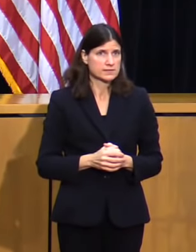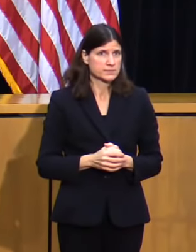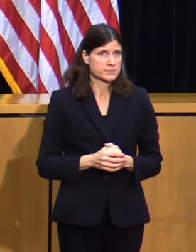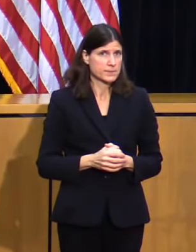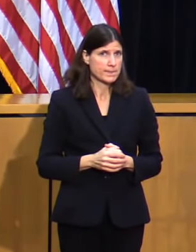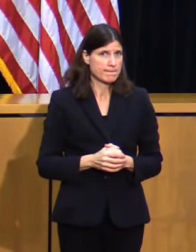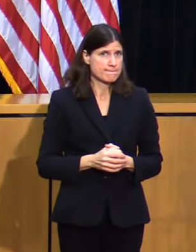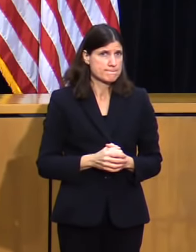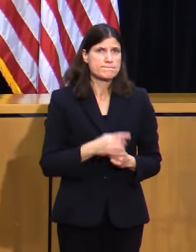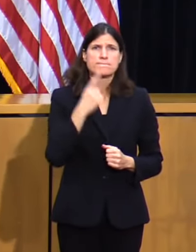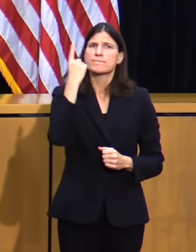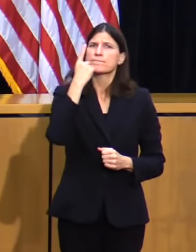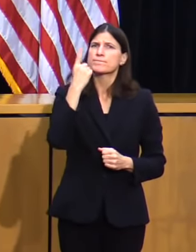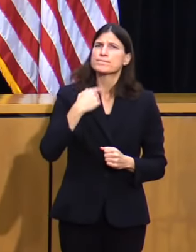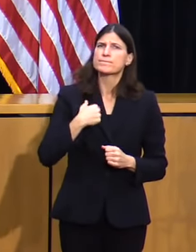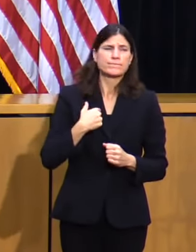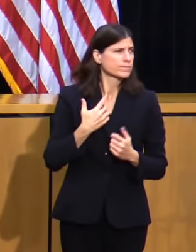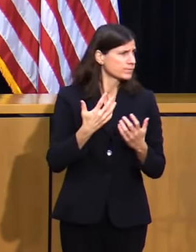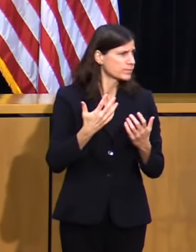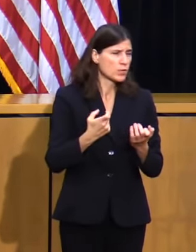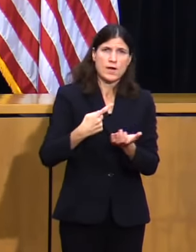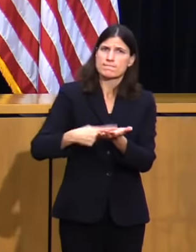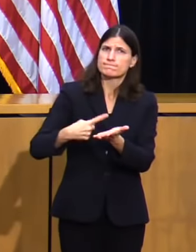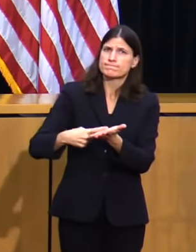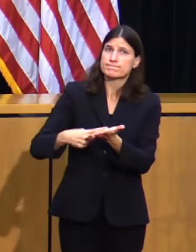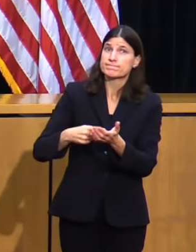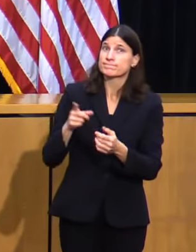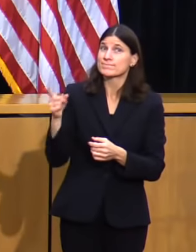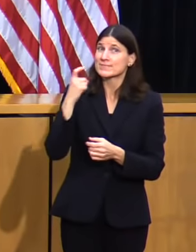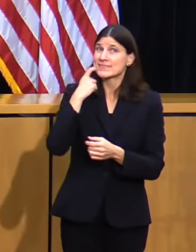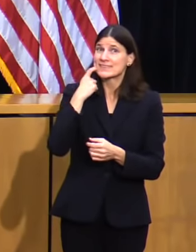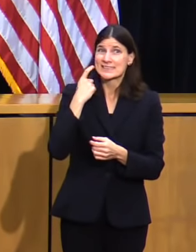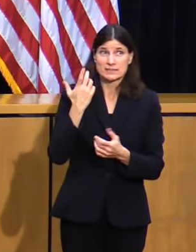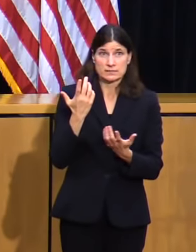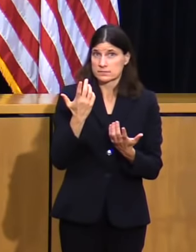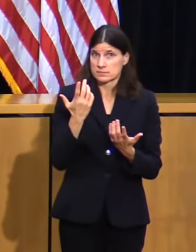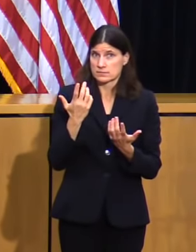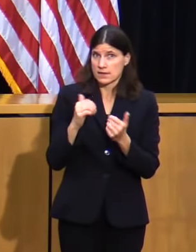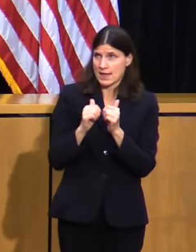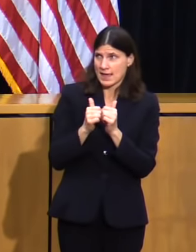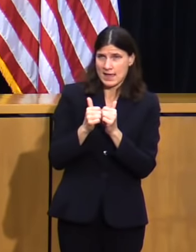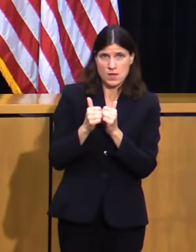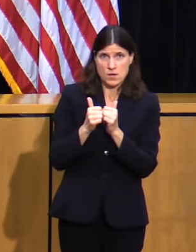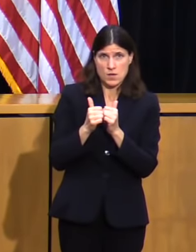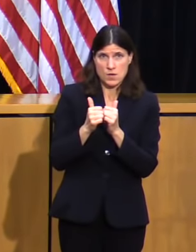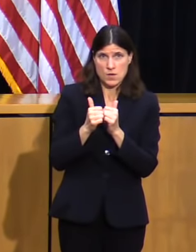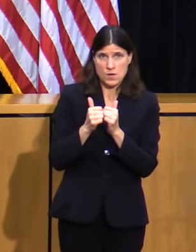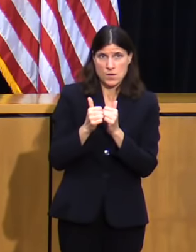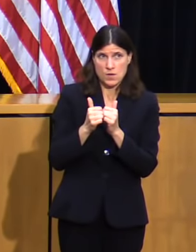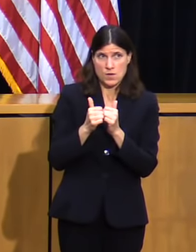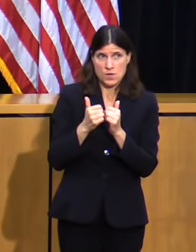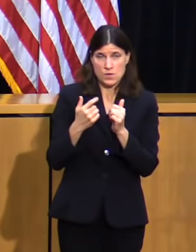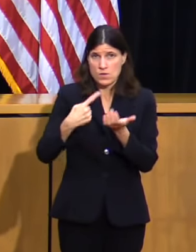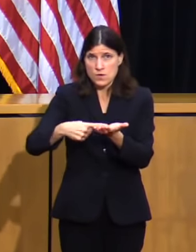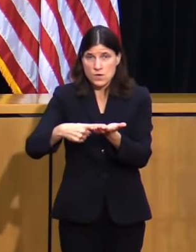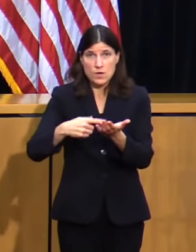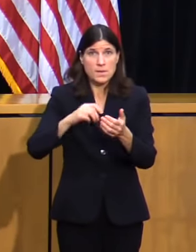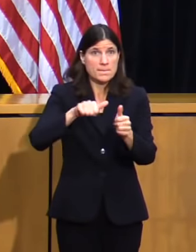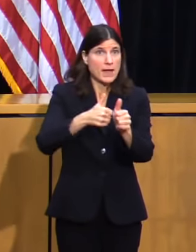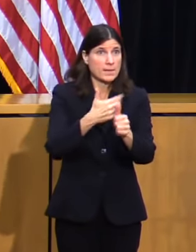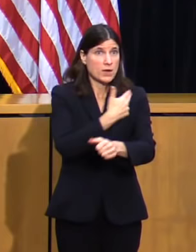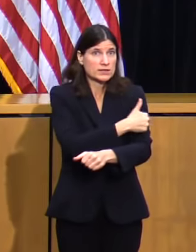could speak to what that sign was for Worcester, whether it was reaching a certain threshold